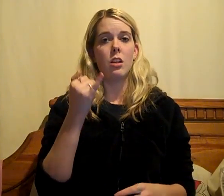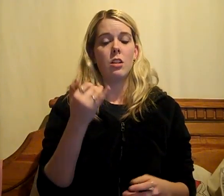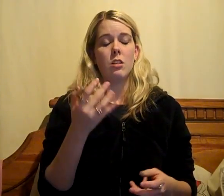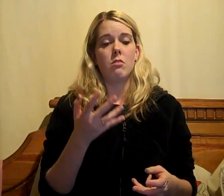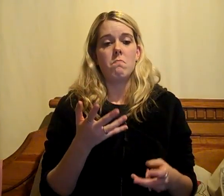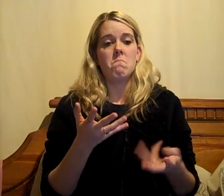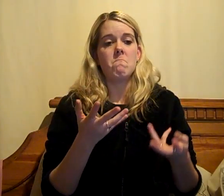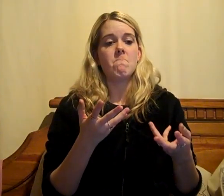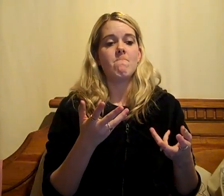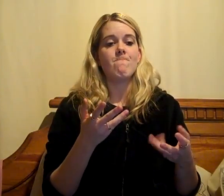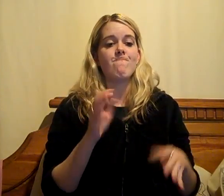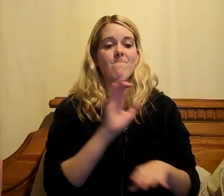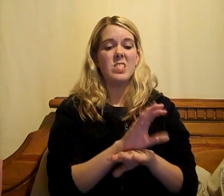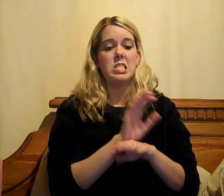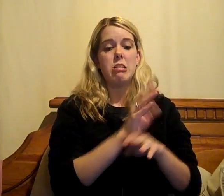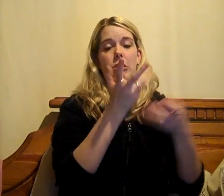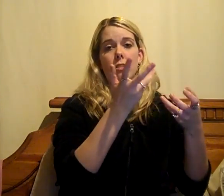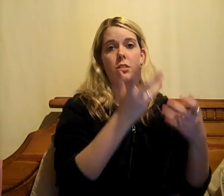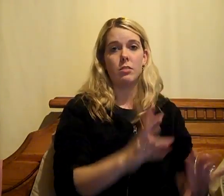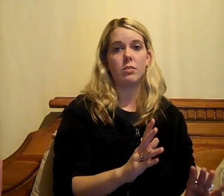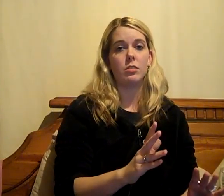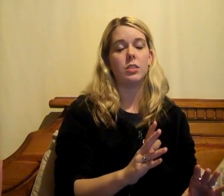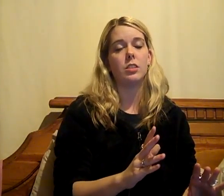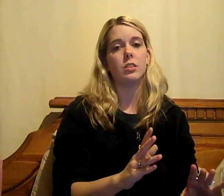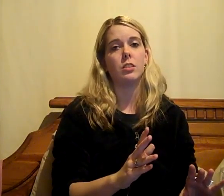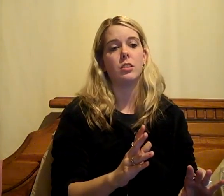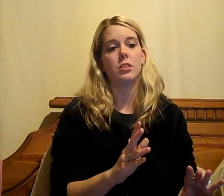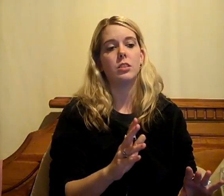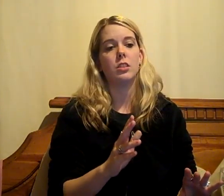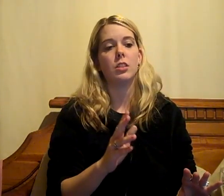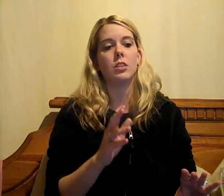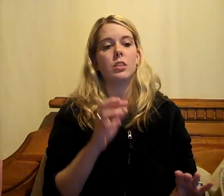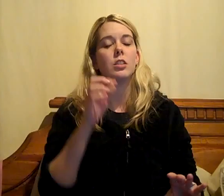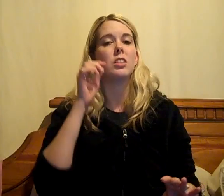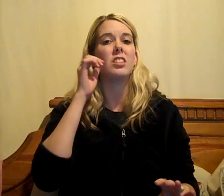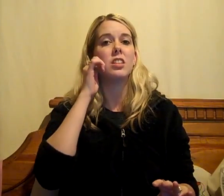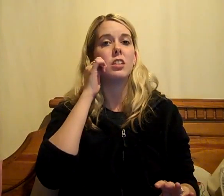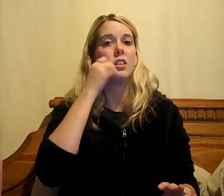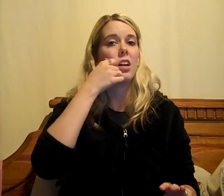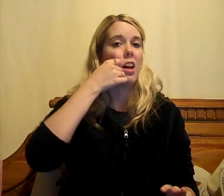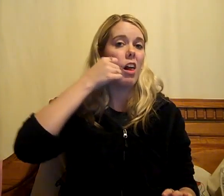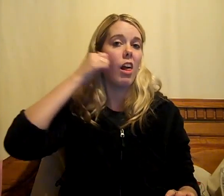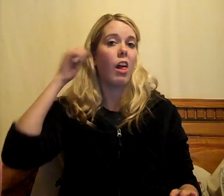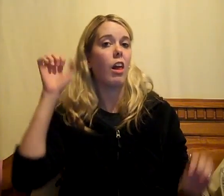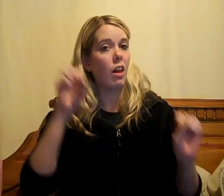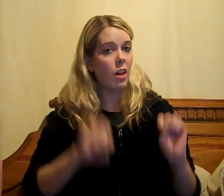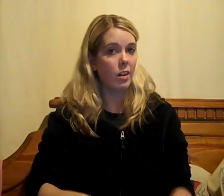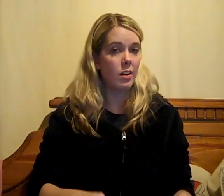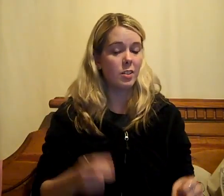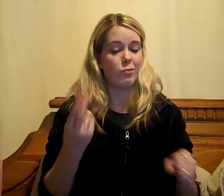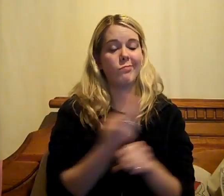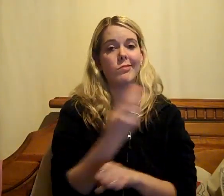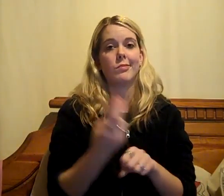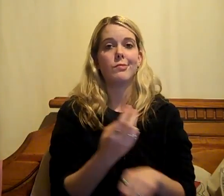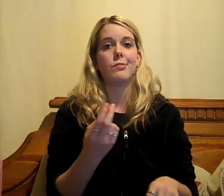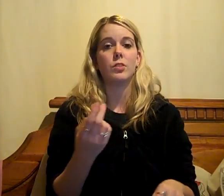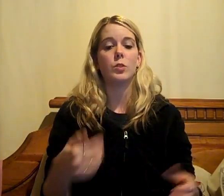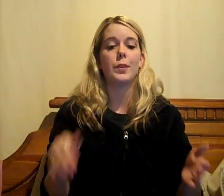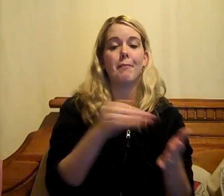out. You know what? My liquid latex is dry, so we're going to go ahead and do that one. So this is the one that we're using cream makeup,